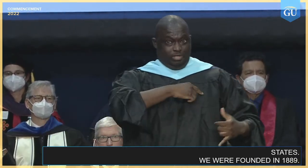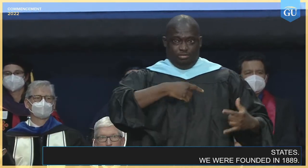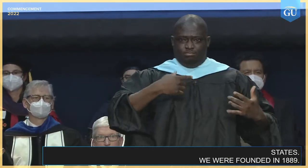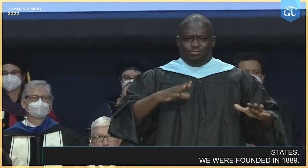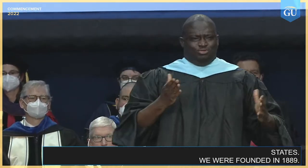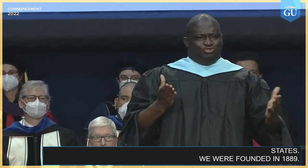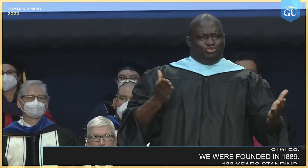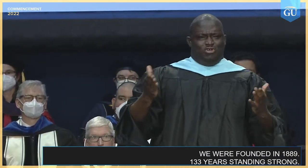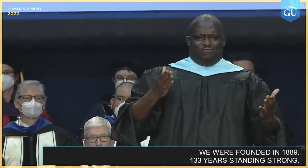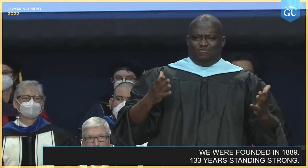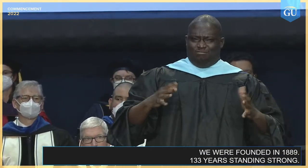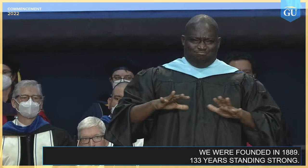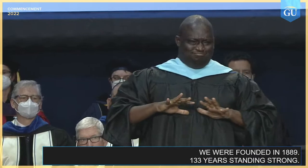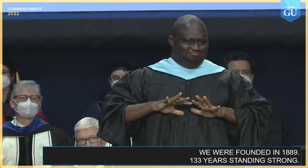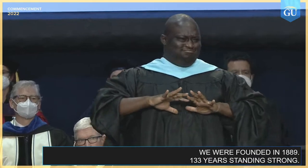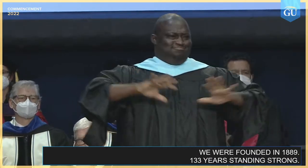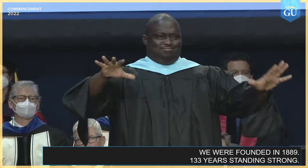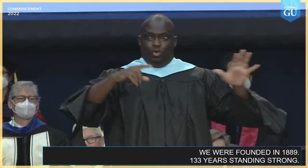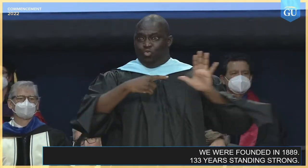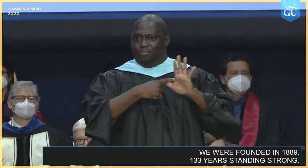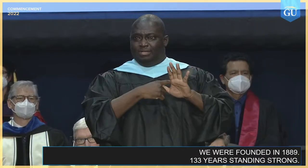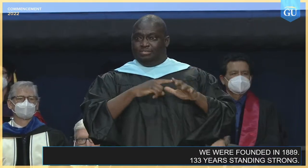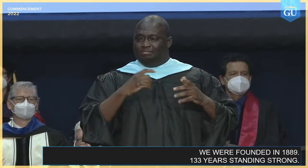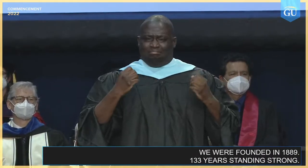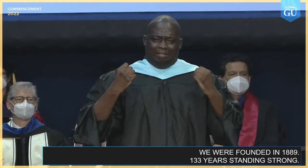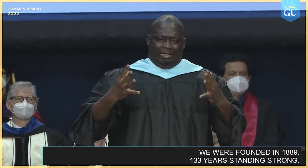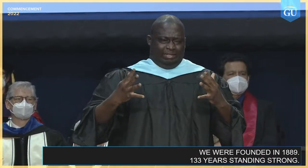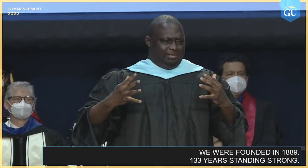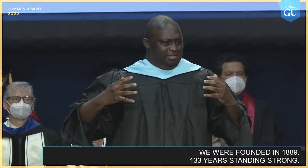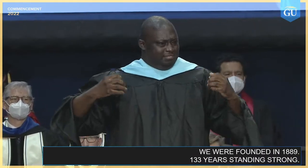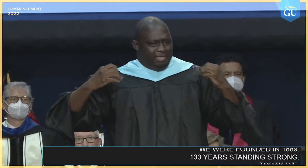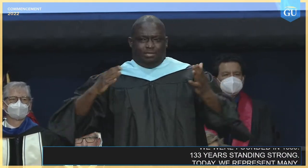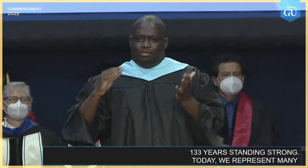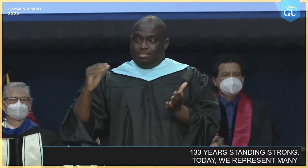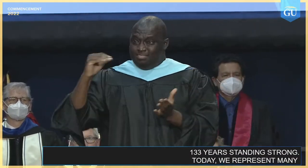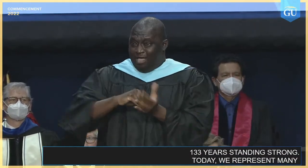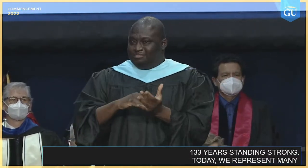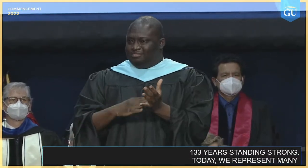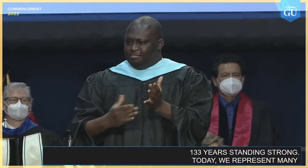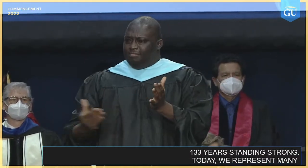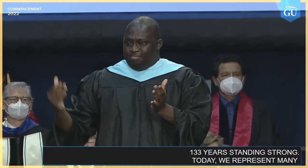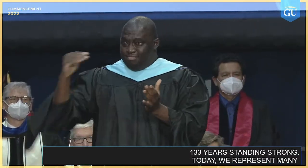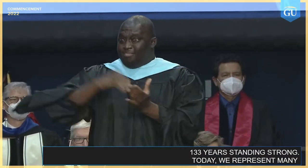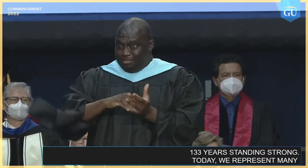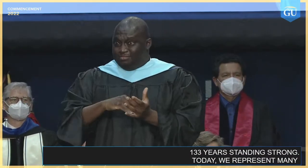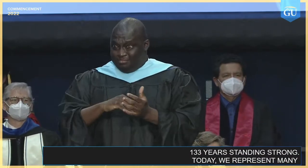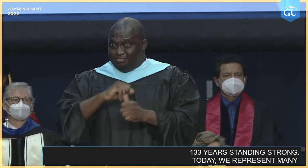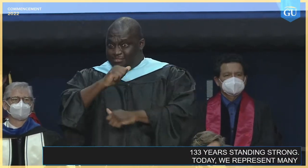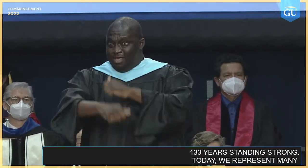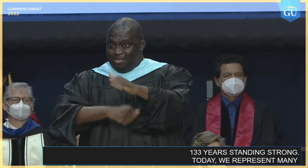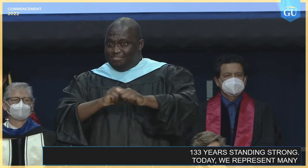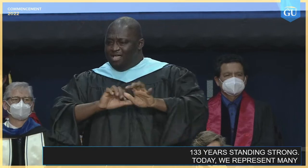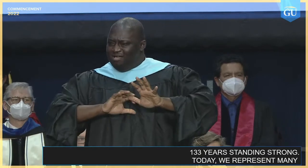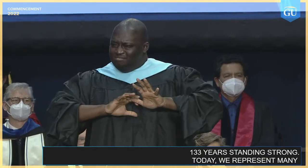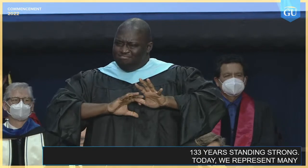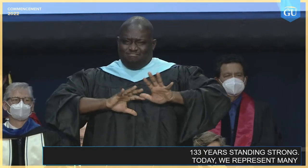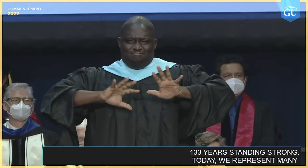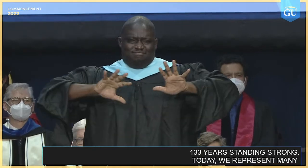Today, we represent many thousands of alumni from all over